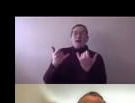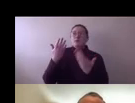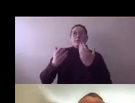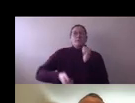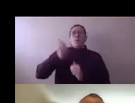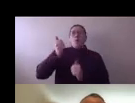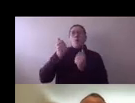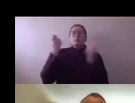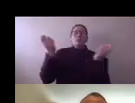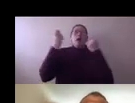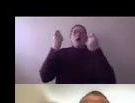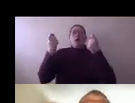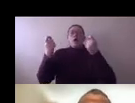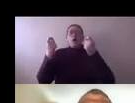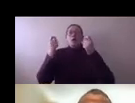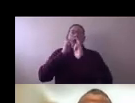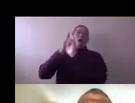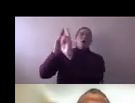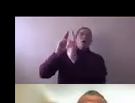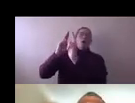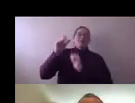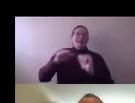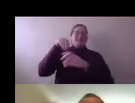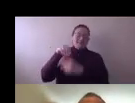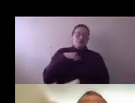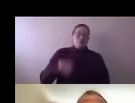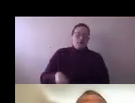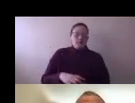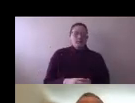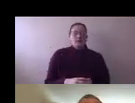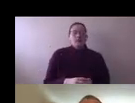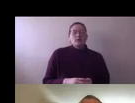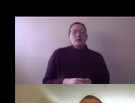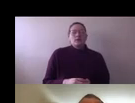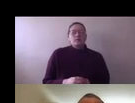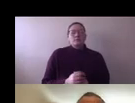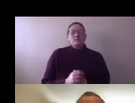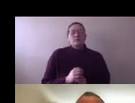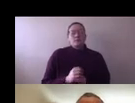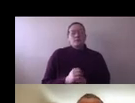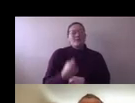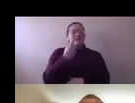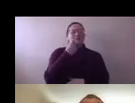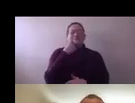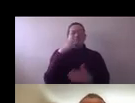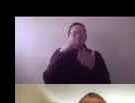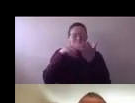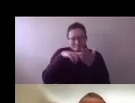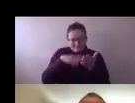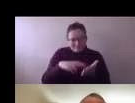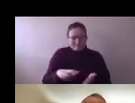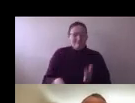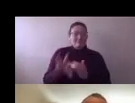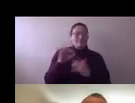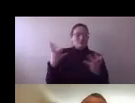China. So there have been some recent research findings. One is